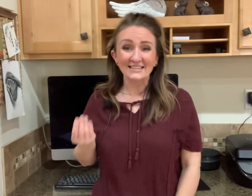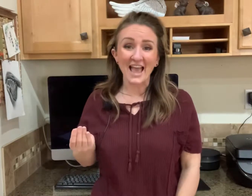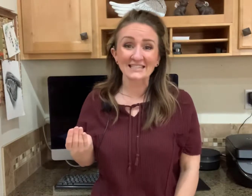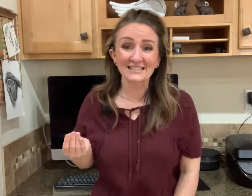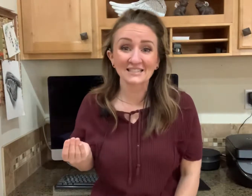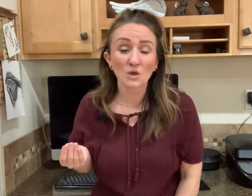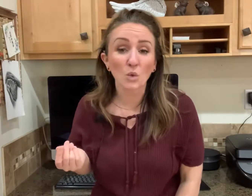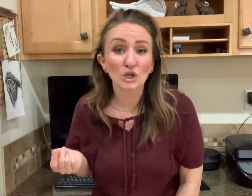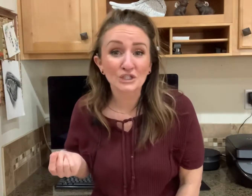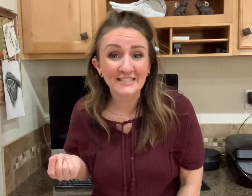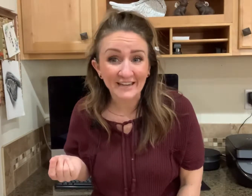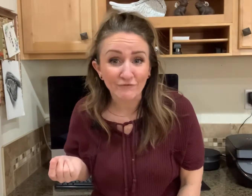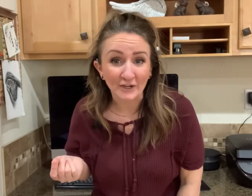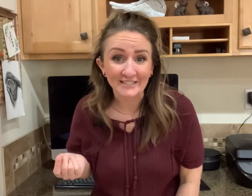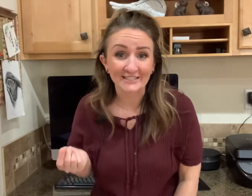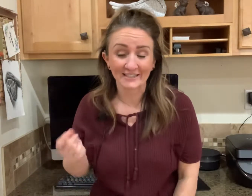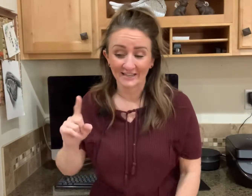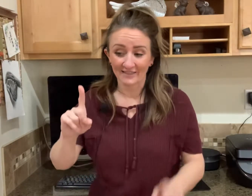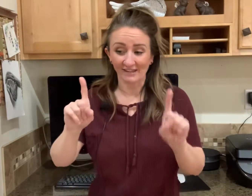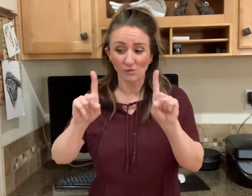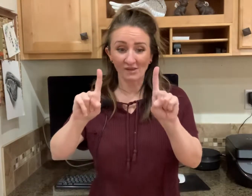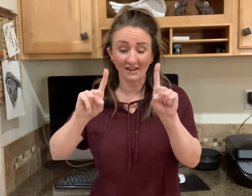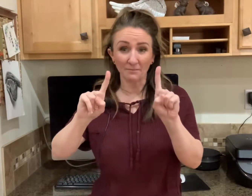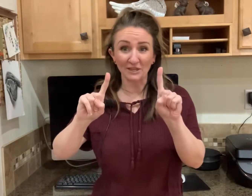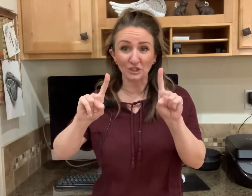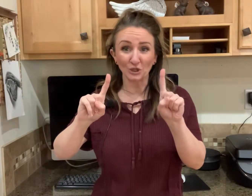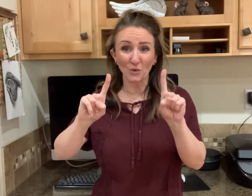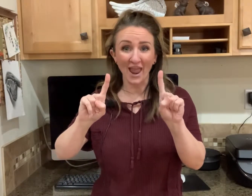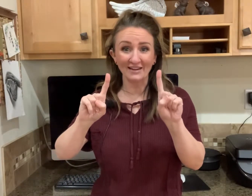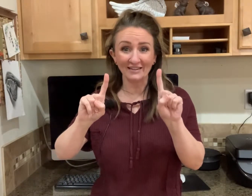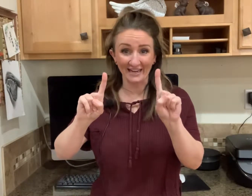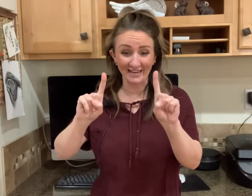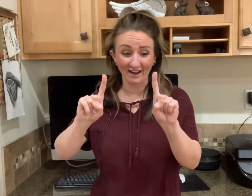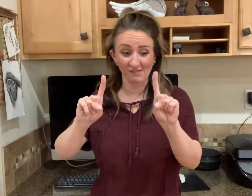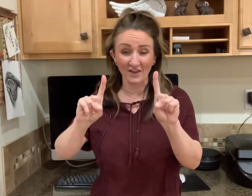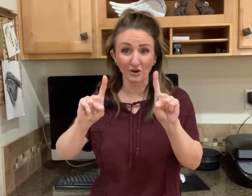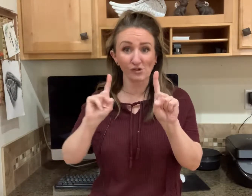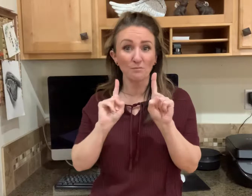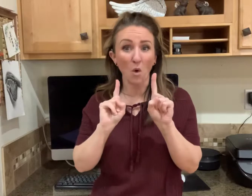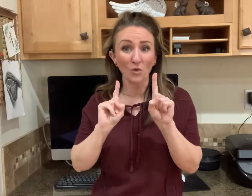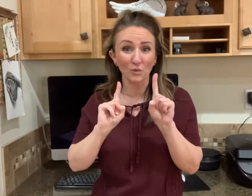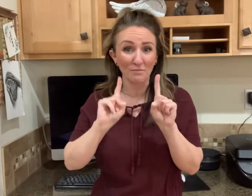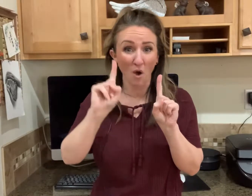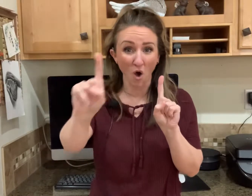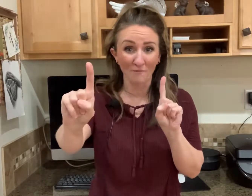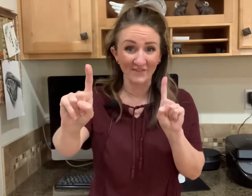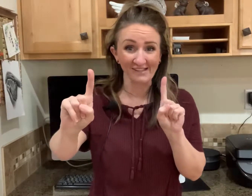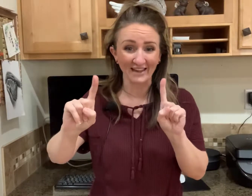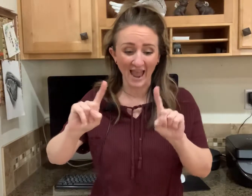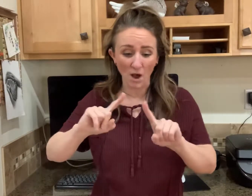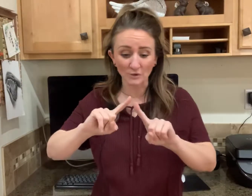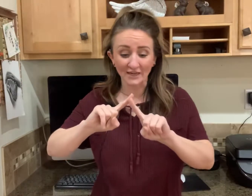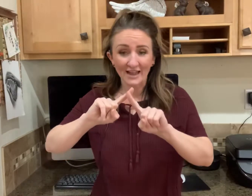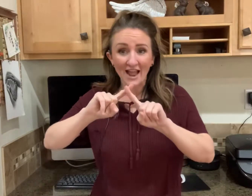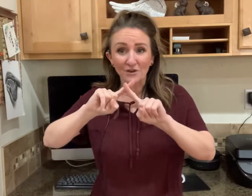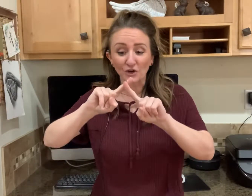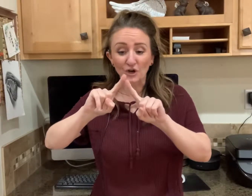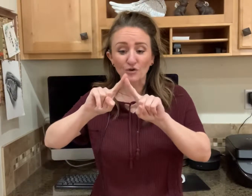Next is the word different. This one's going to be 2 index fingers, both with palm facing out, and you're going to